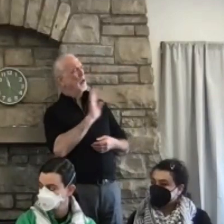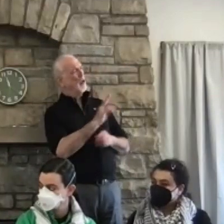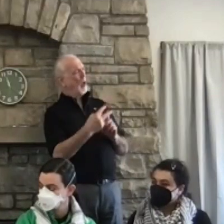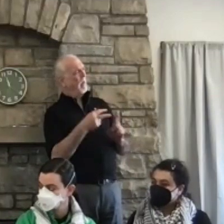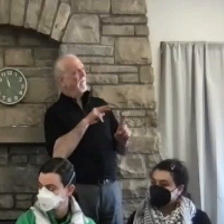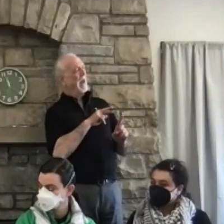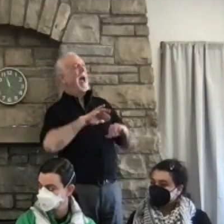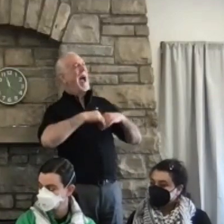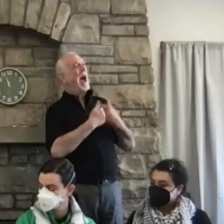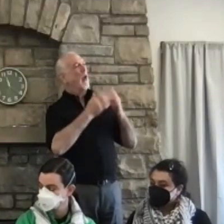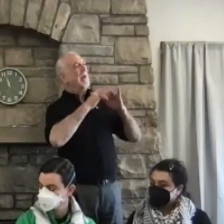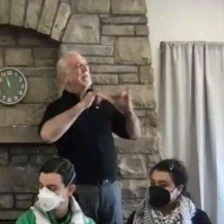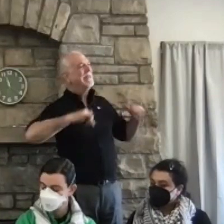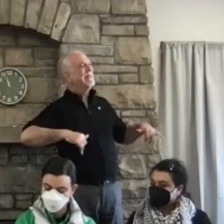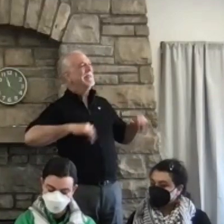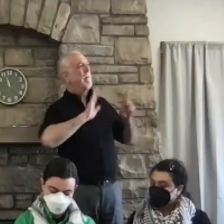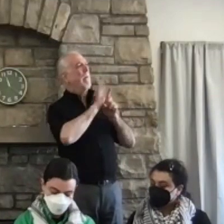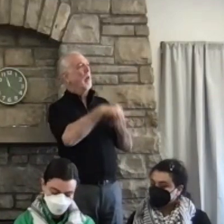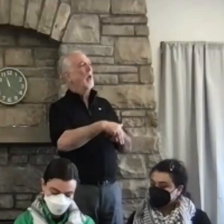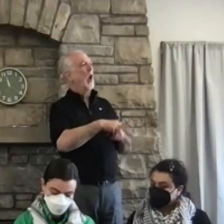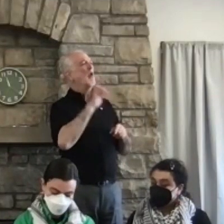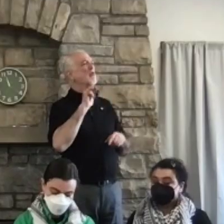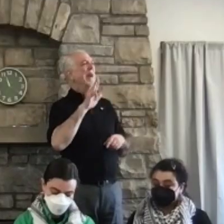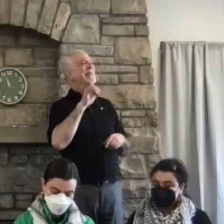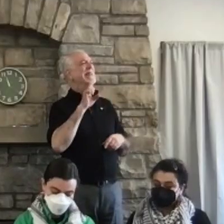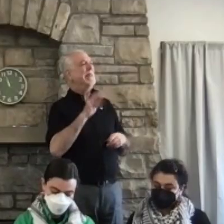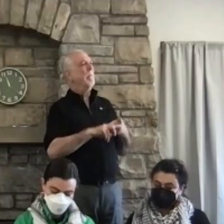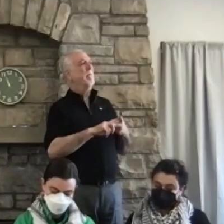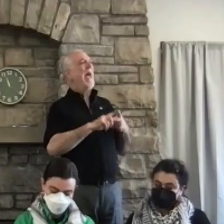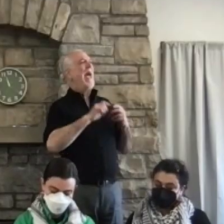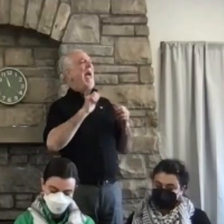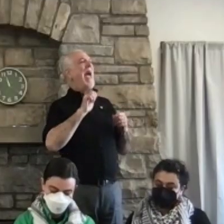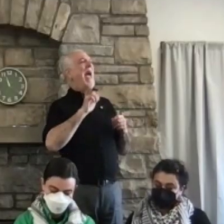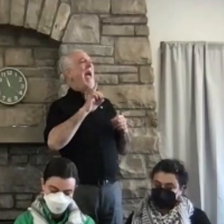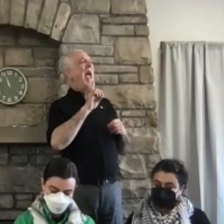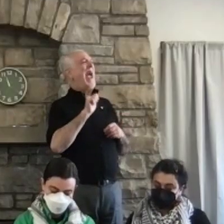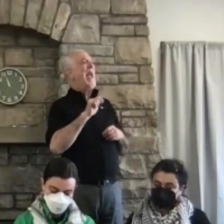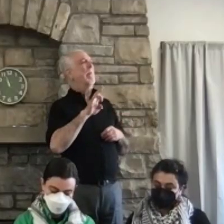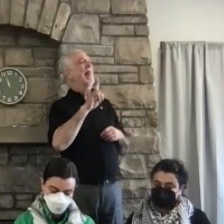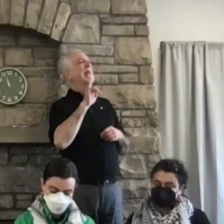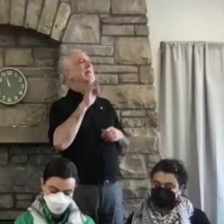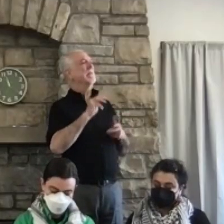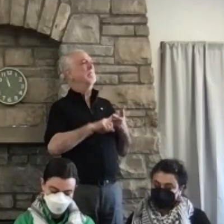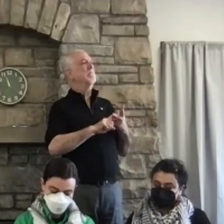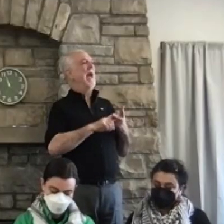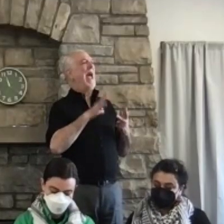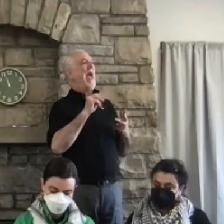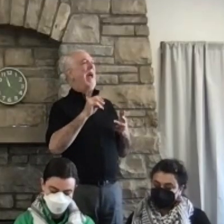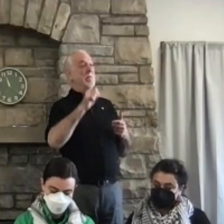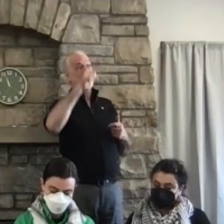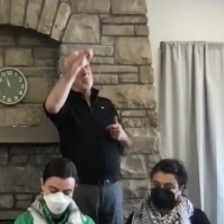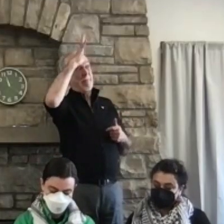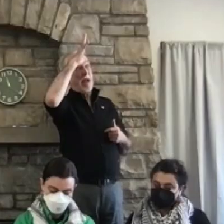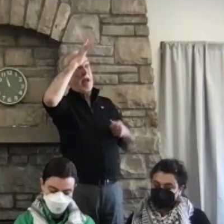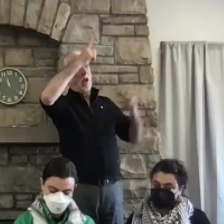systemic oppressions like racism, ableism, capitalism, and patriarchy intertwine to create cycles of suffering and